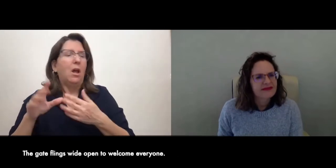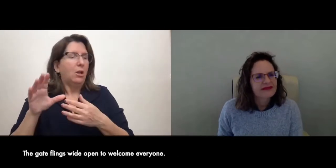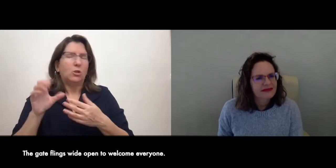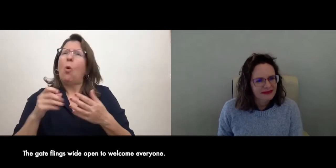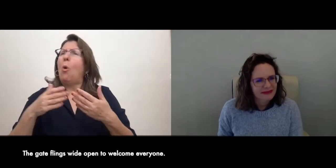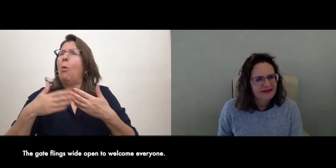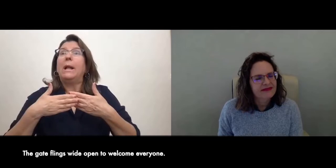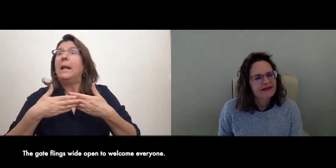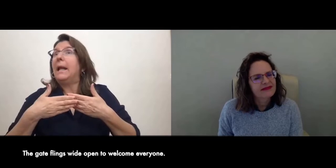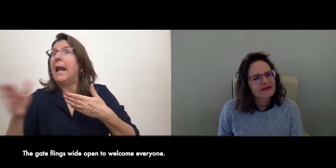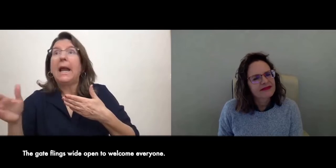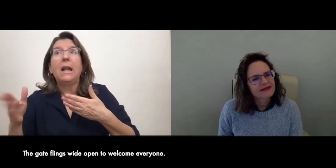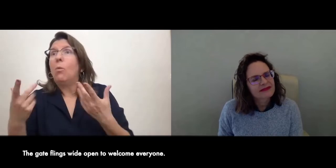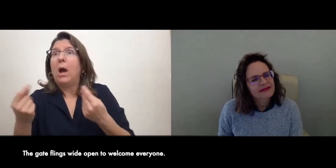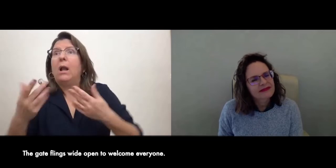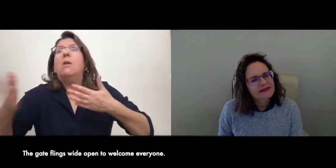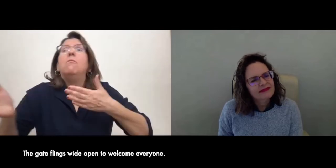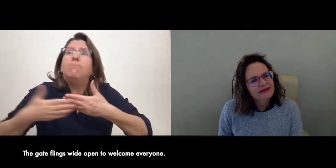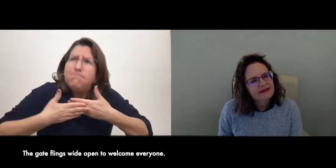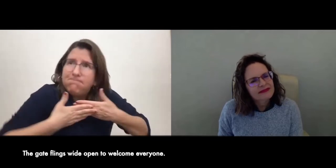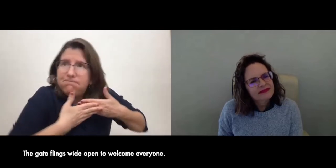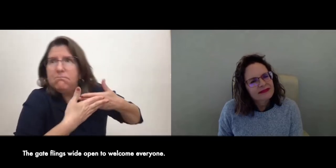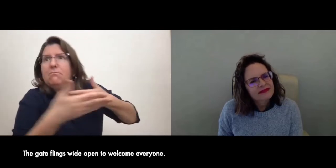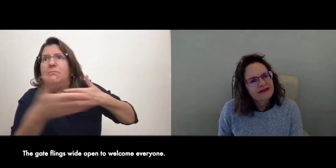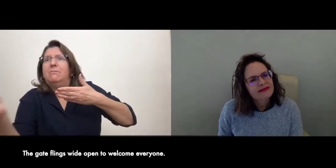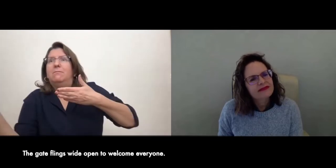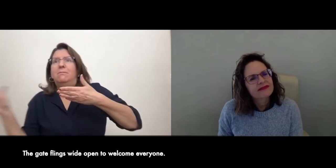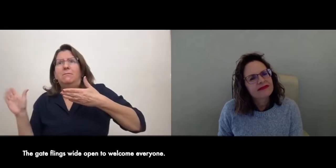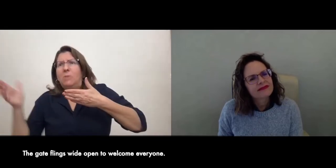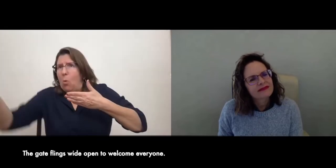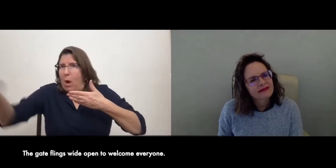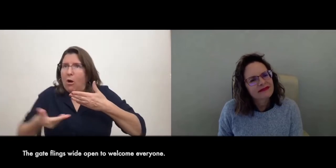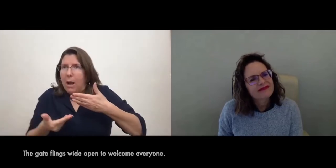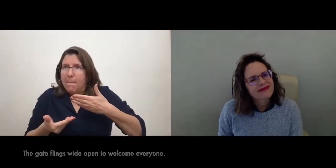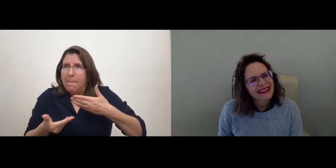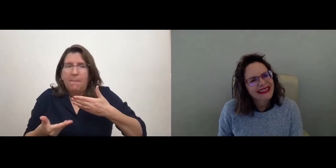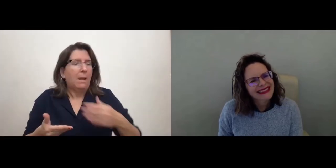The gate flings wide open to welcome everyone.